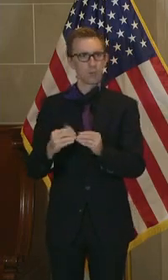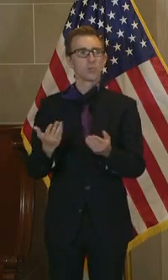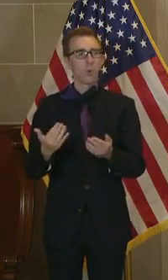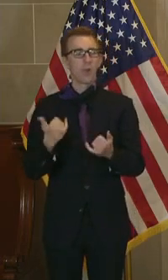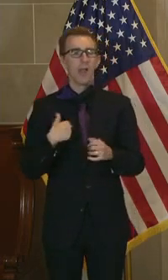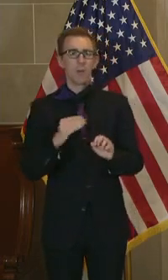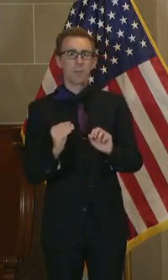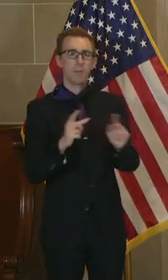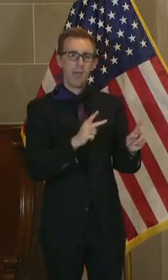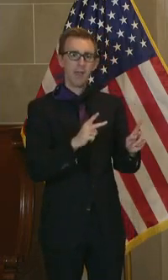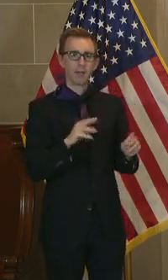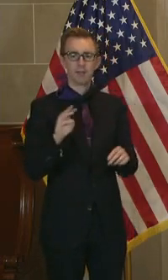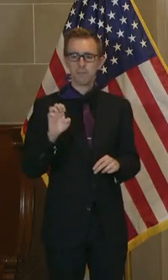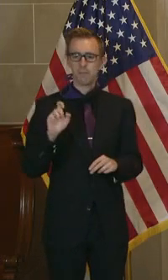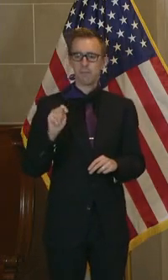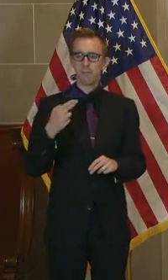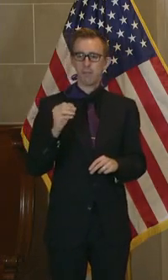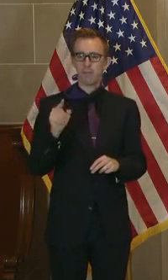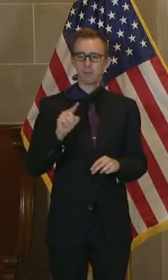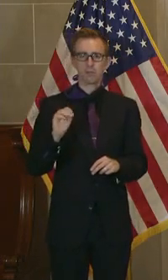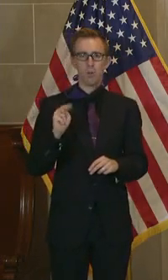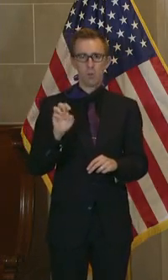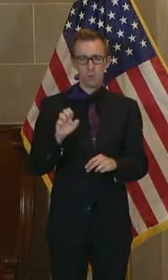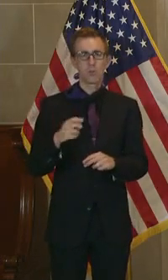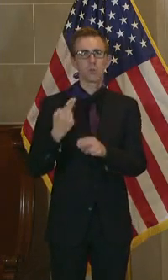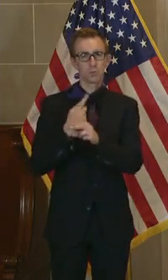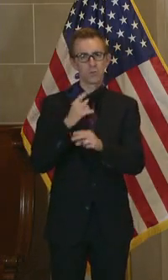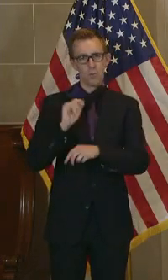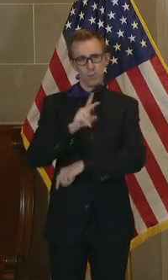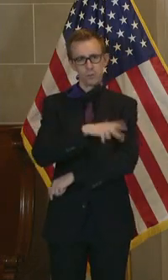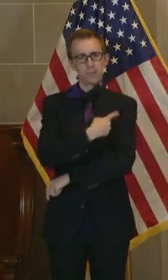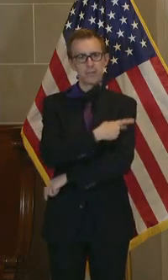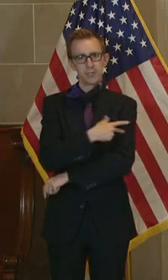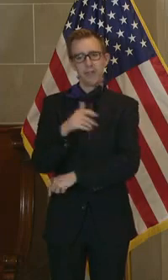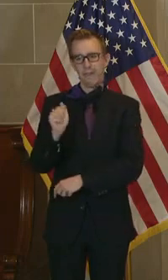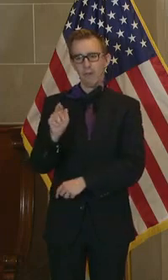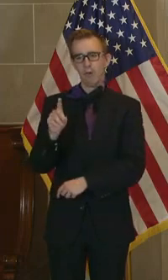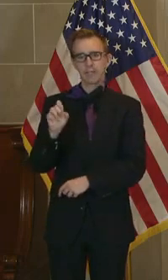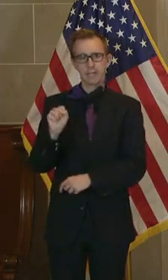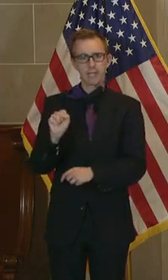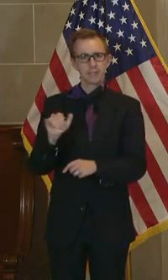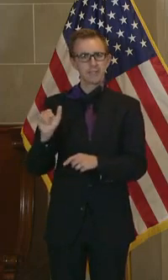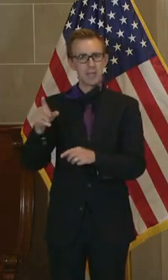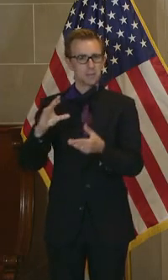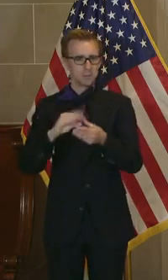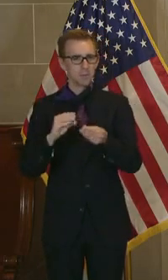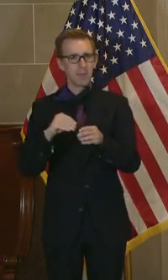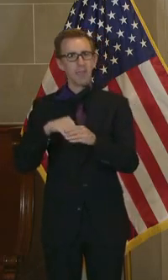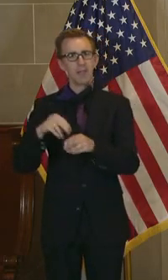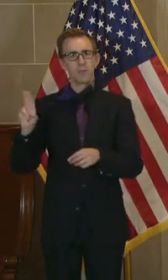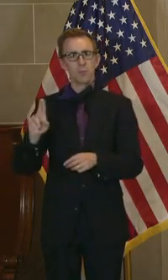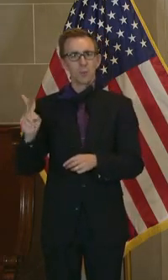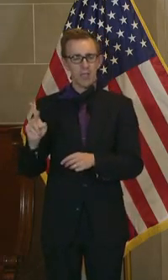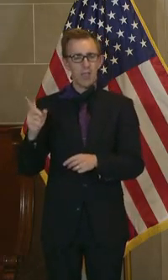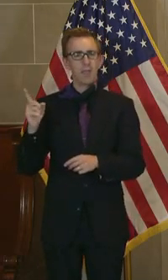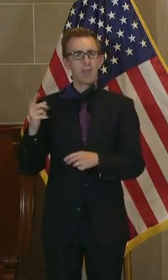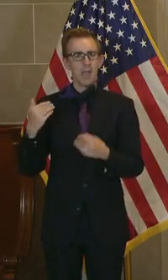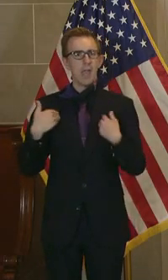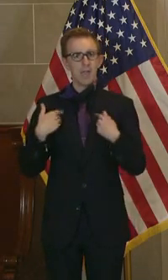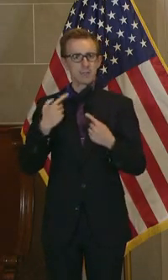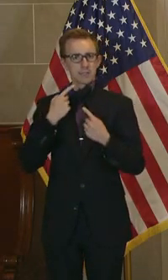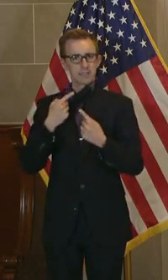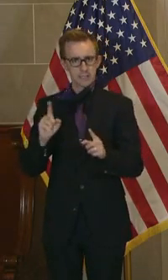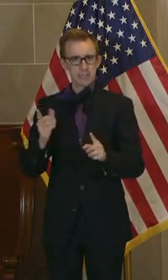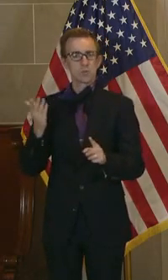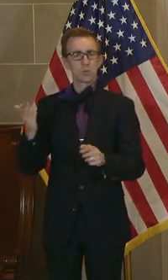to betamethasone being used for those patients with ARDS, with, as you pointed out in the UK, having success.